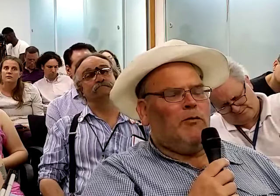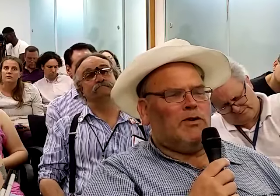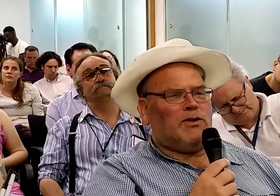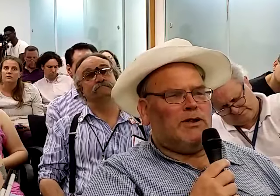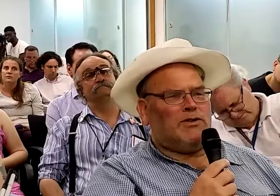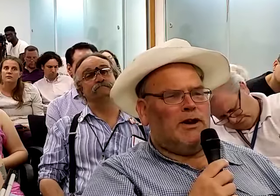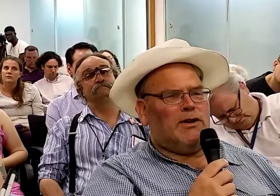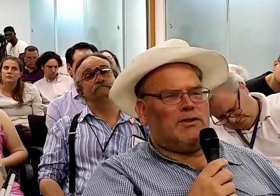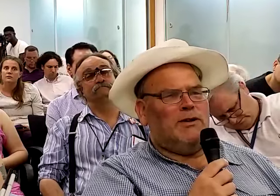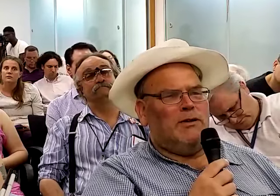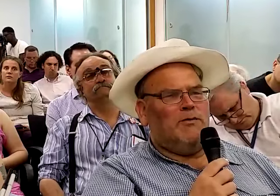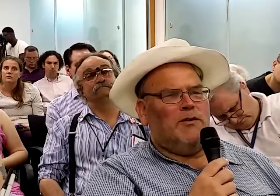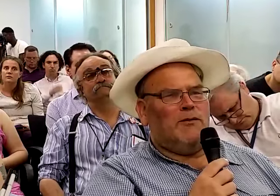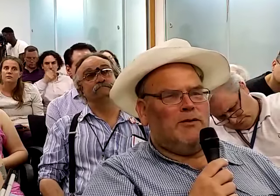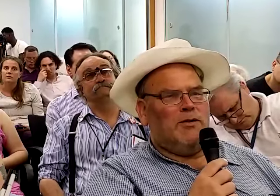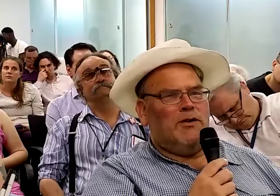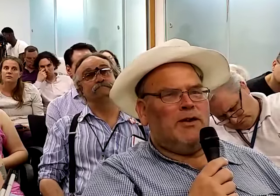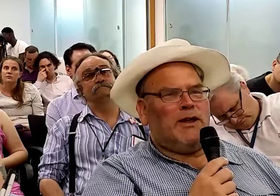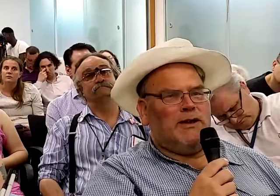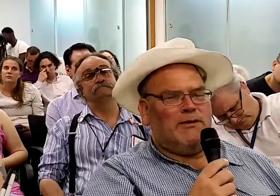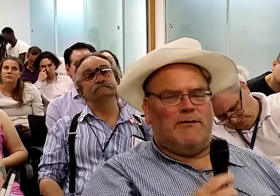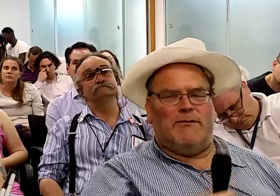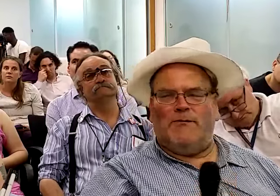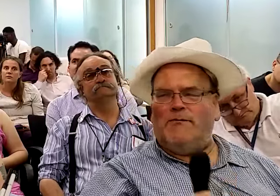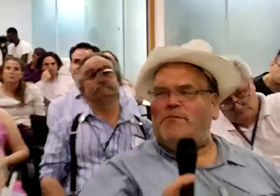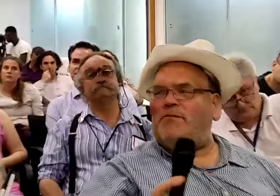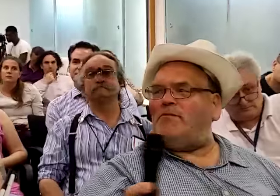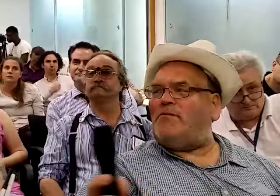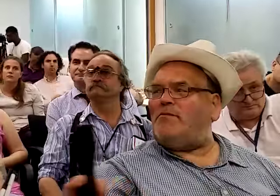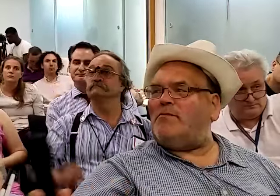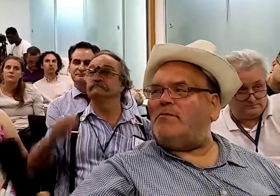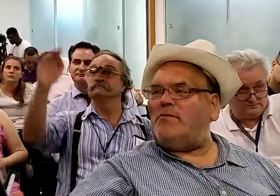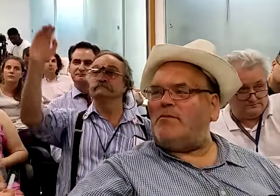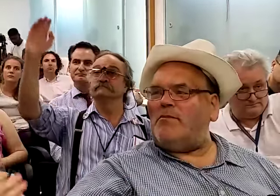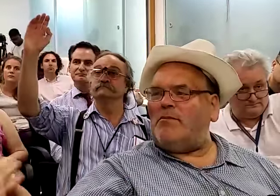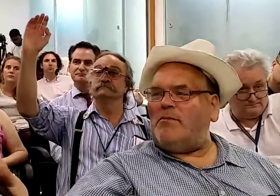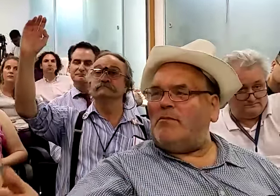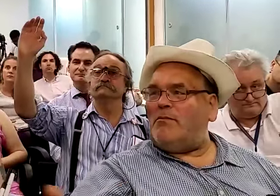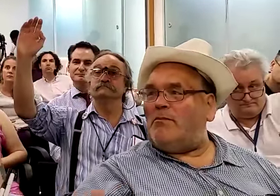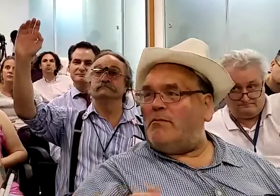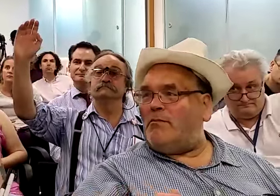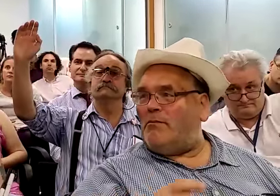who was trying to move on. Thank you. So Stephen, you're talking about